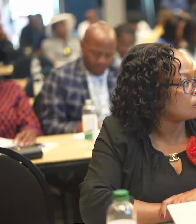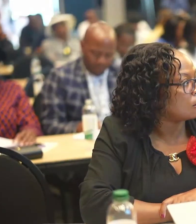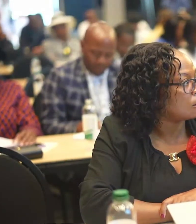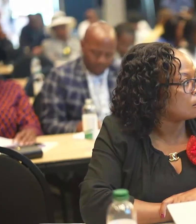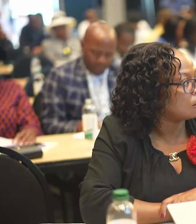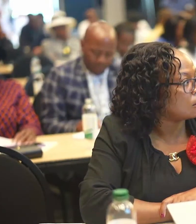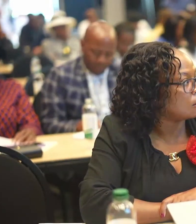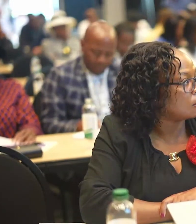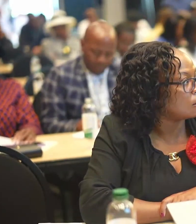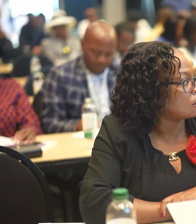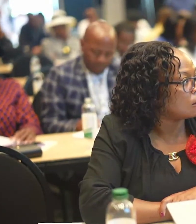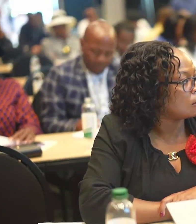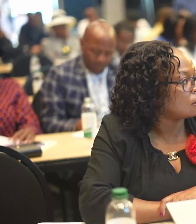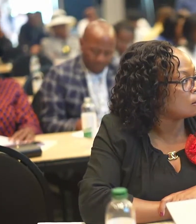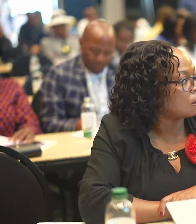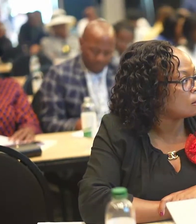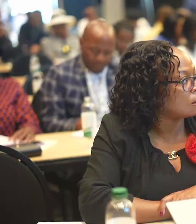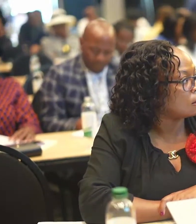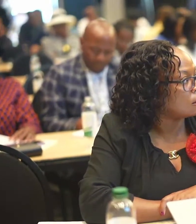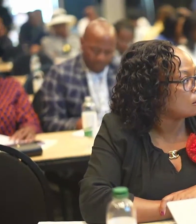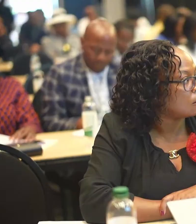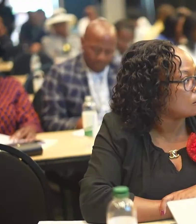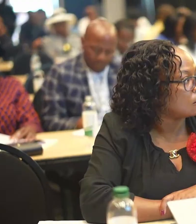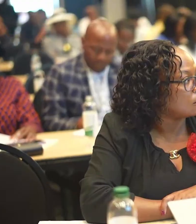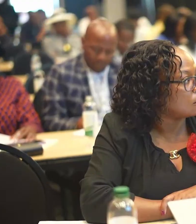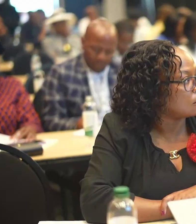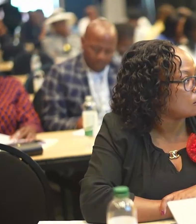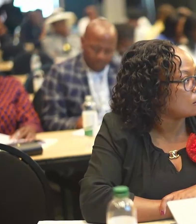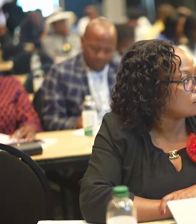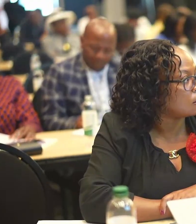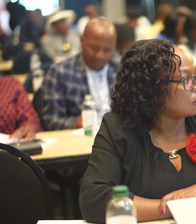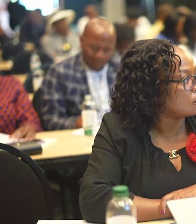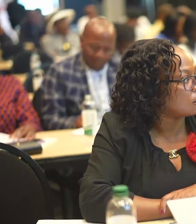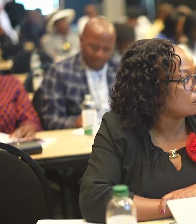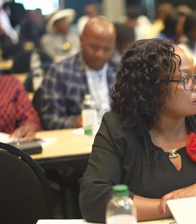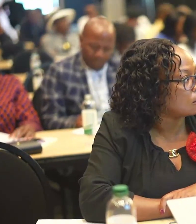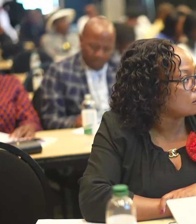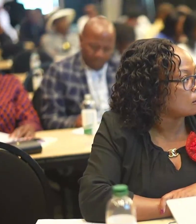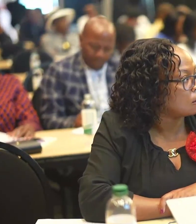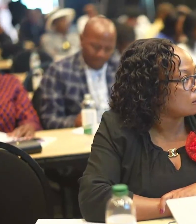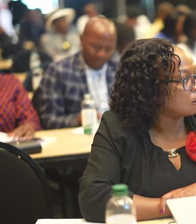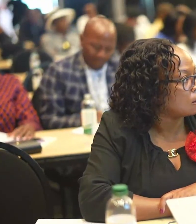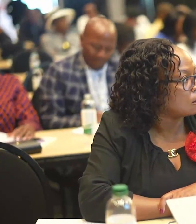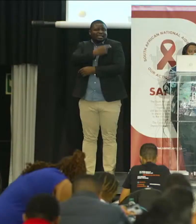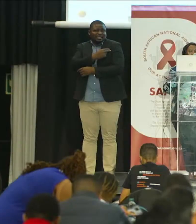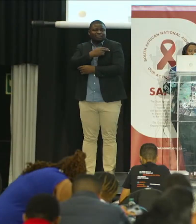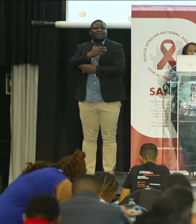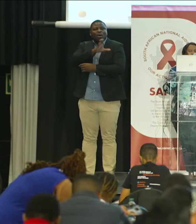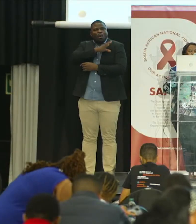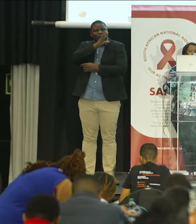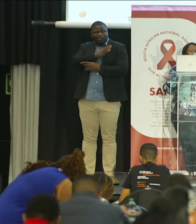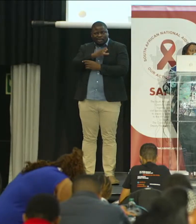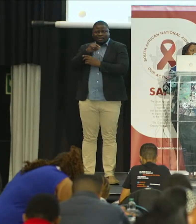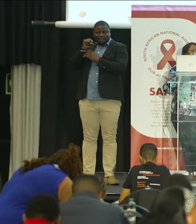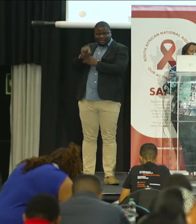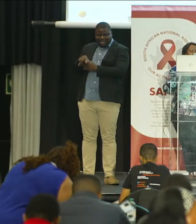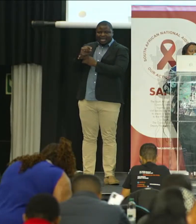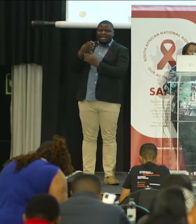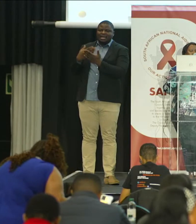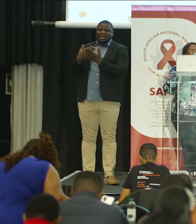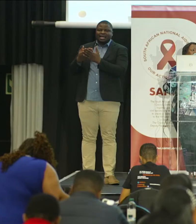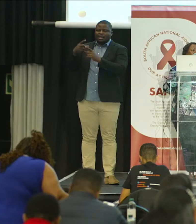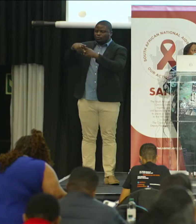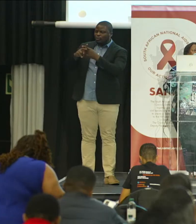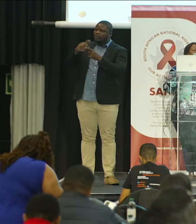that there are tools that the healthcare worker can be in a position to utilize, the algorithms are developed, and